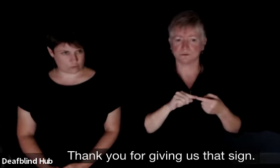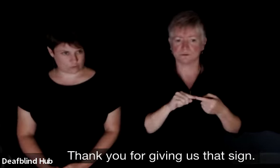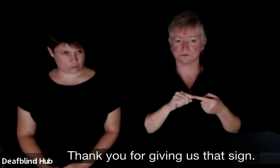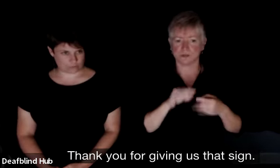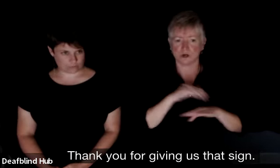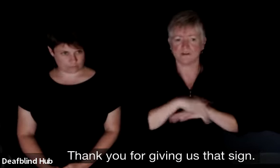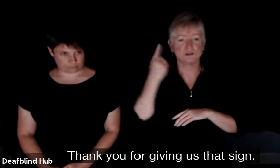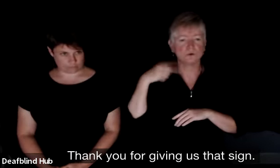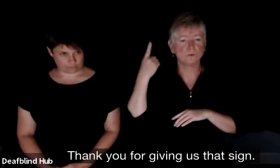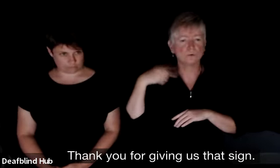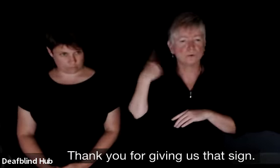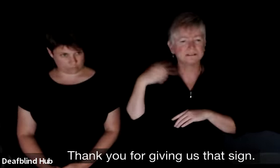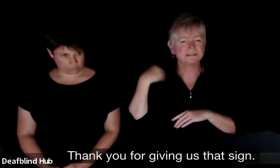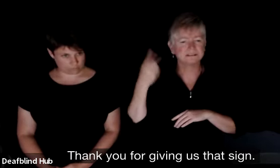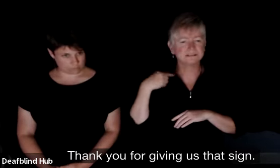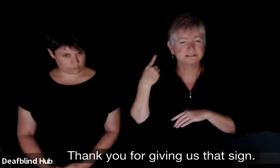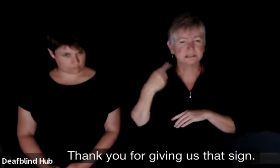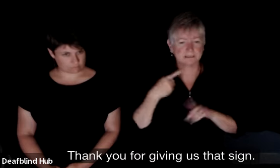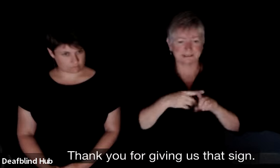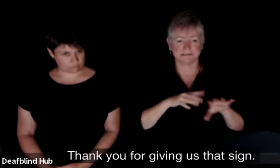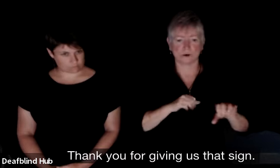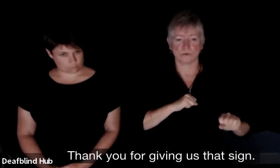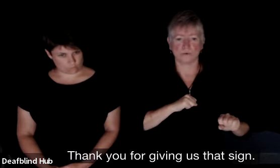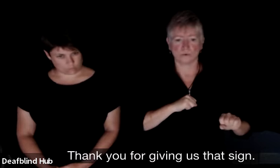about the noise and holding.